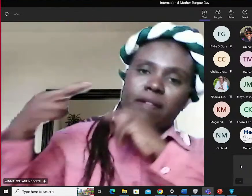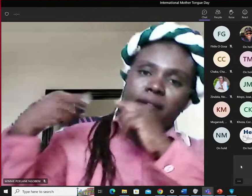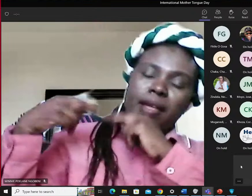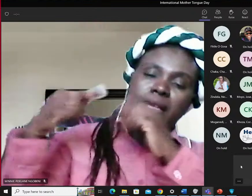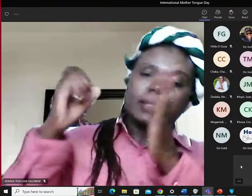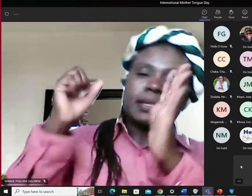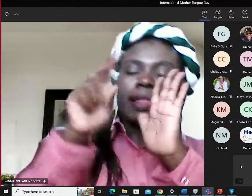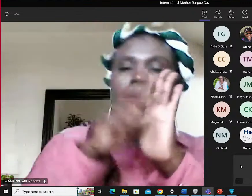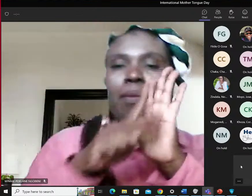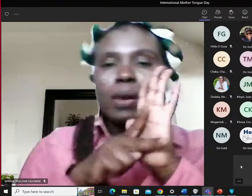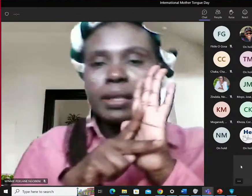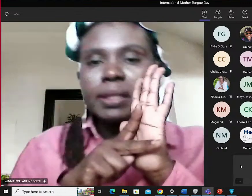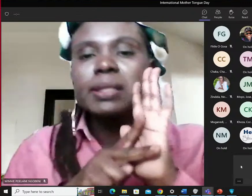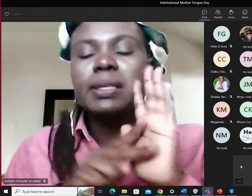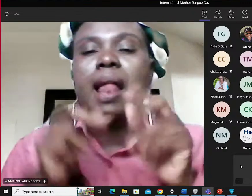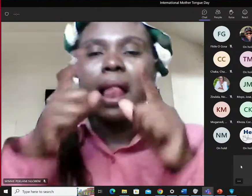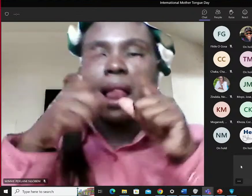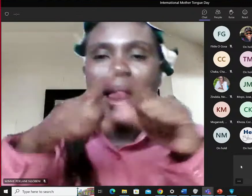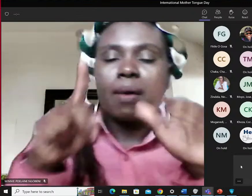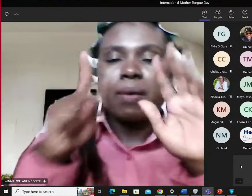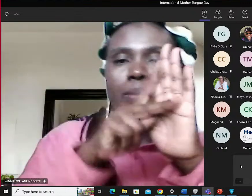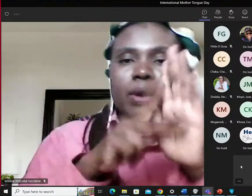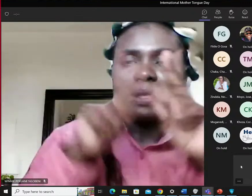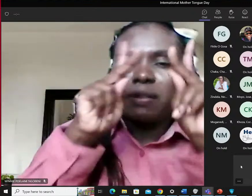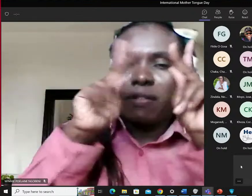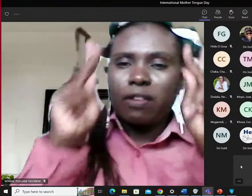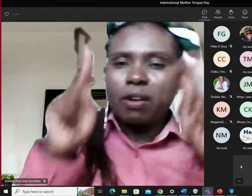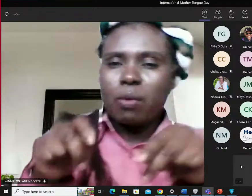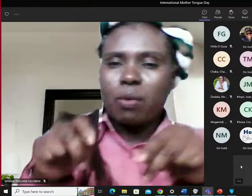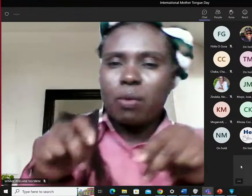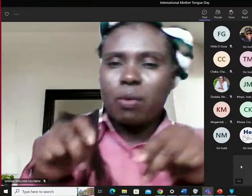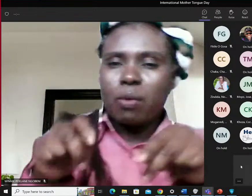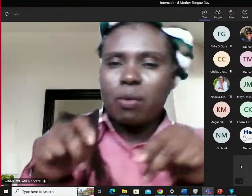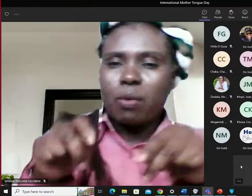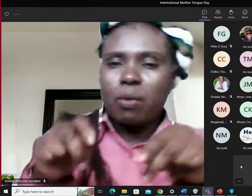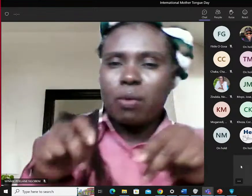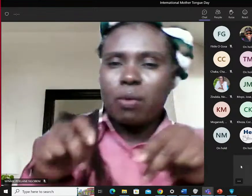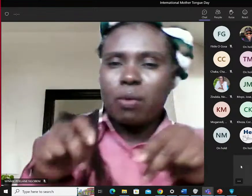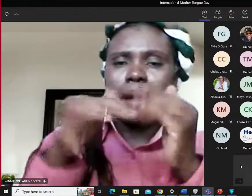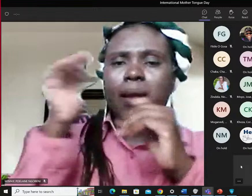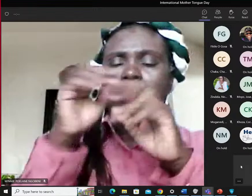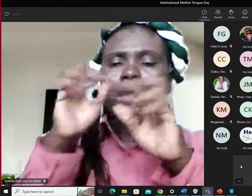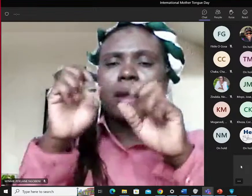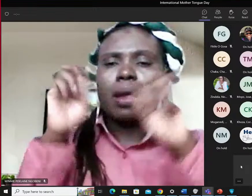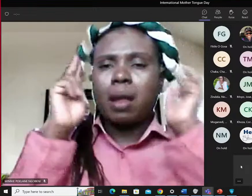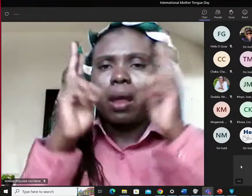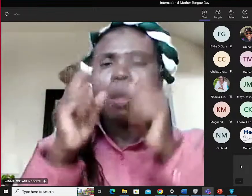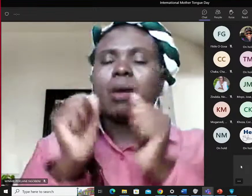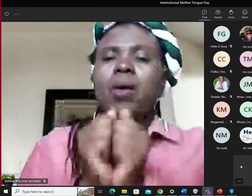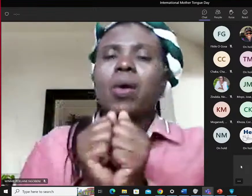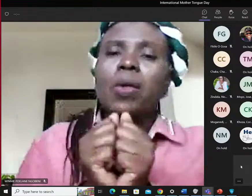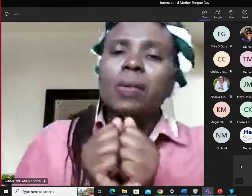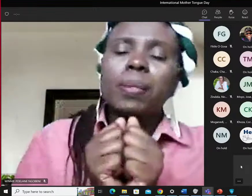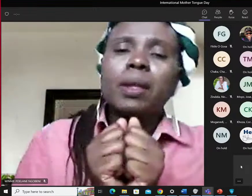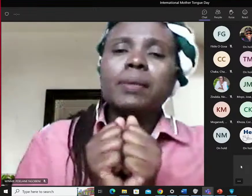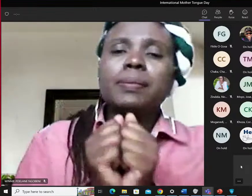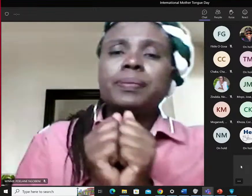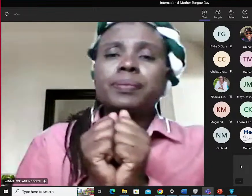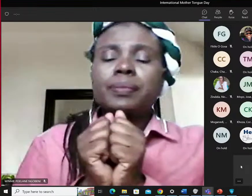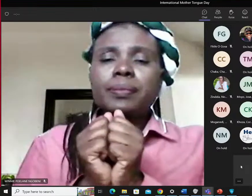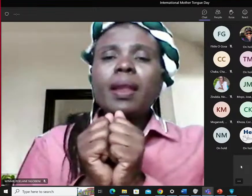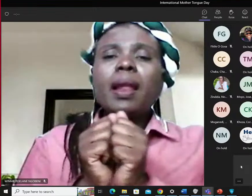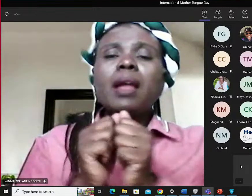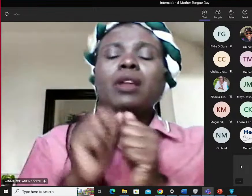Policy Framework for Public Higher Institutions, and it came out in 2020 and came